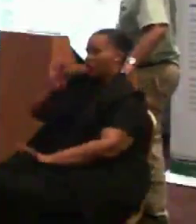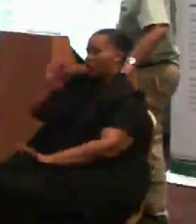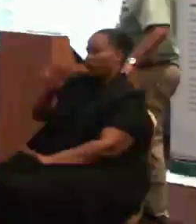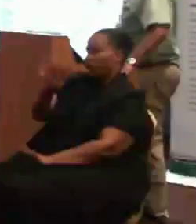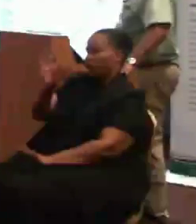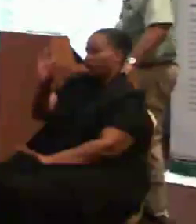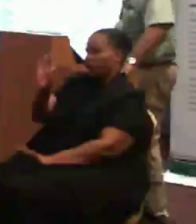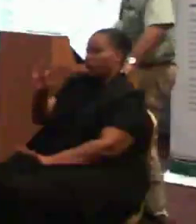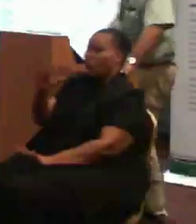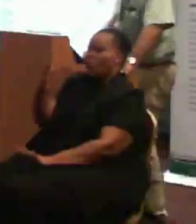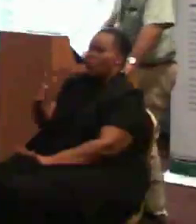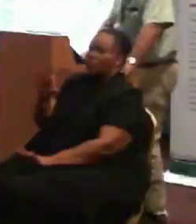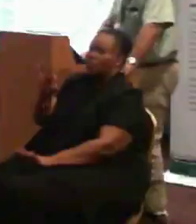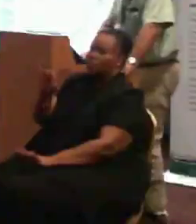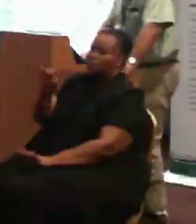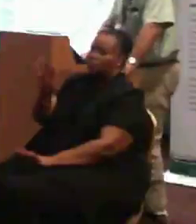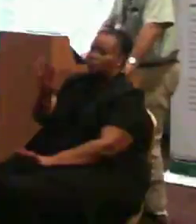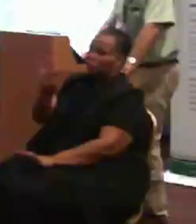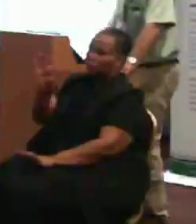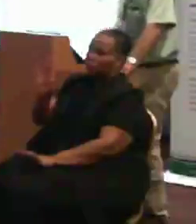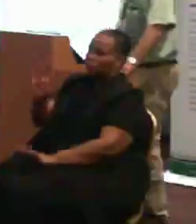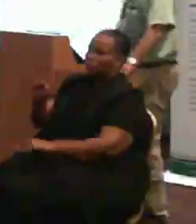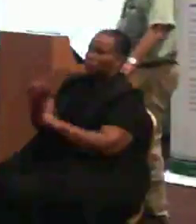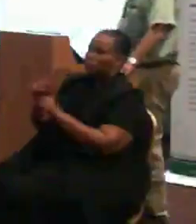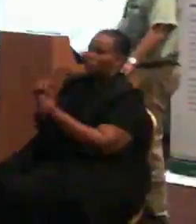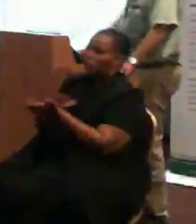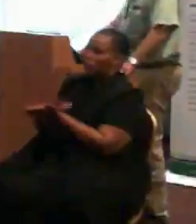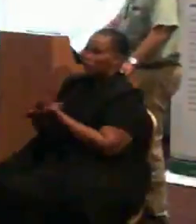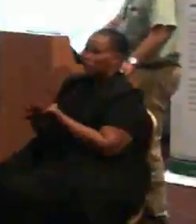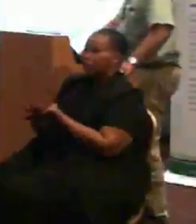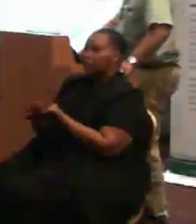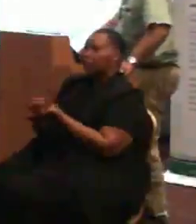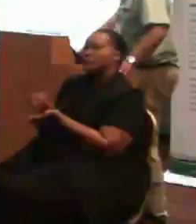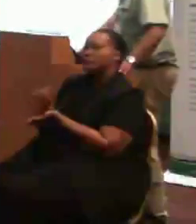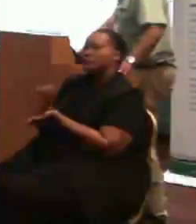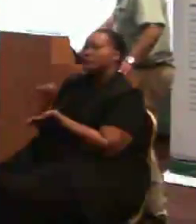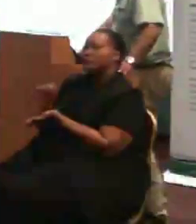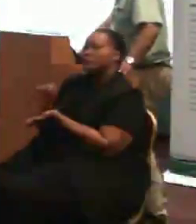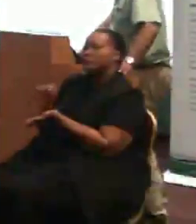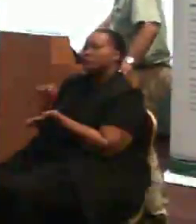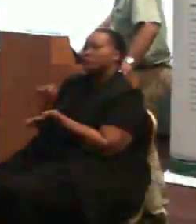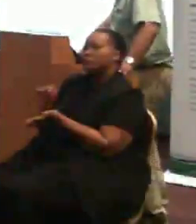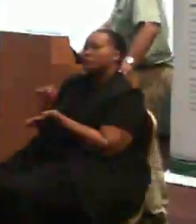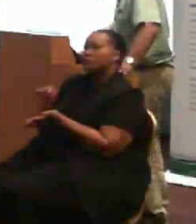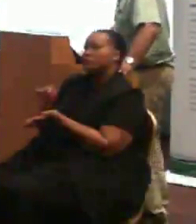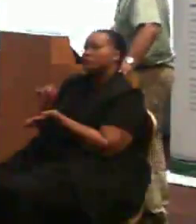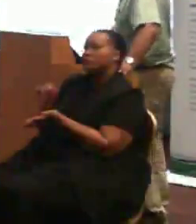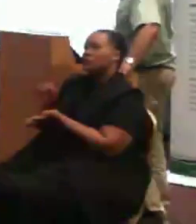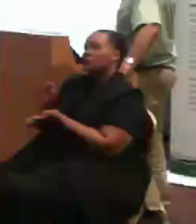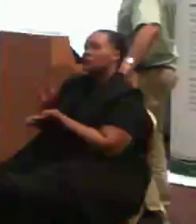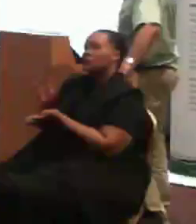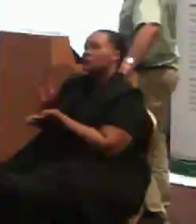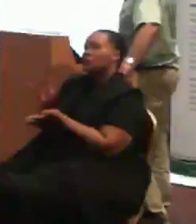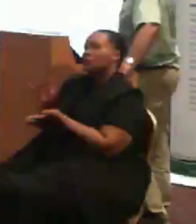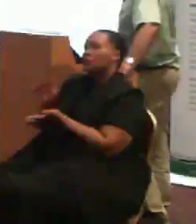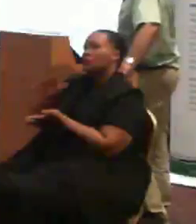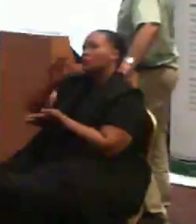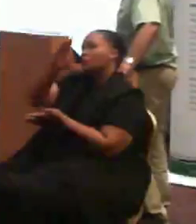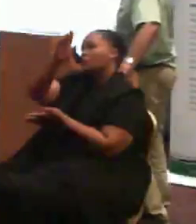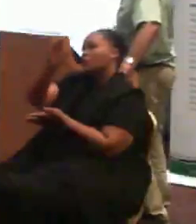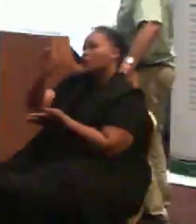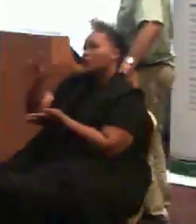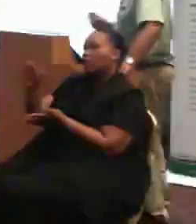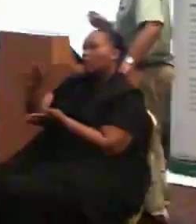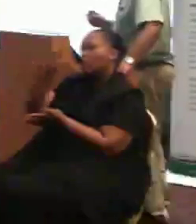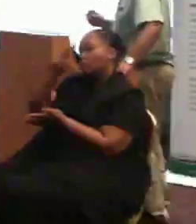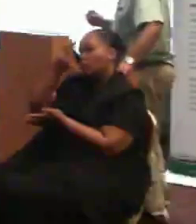or 34% per annum on base year. So that is how the graphic of the tariff increases looks like. The blue line indicates the real